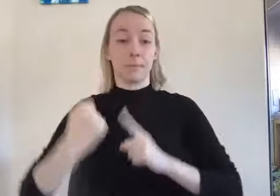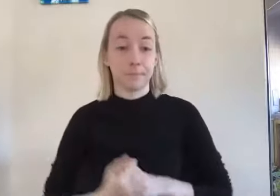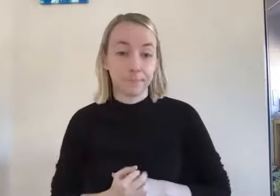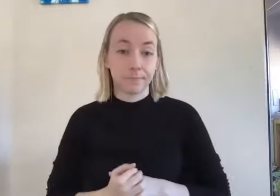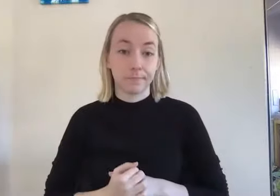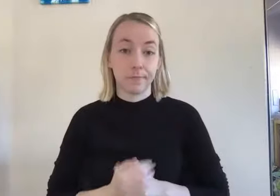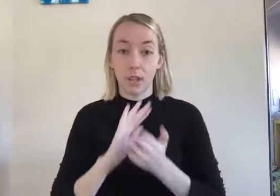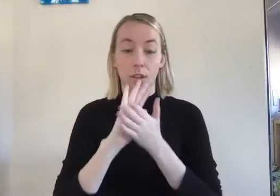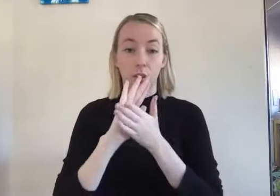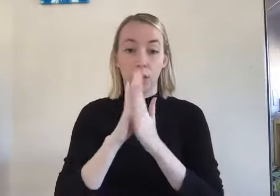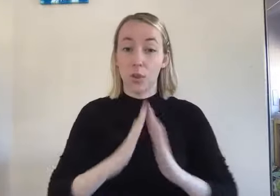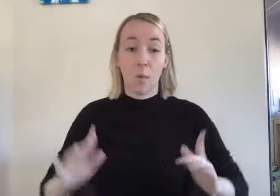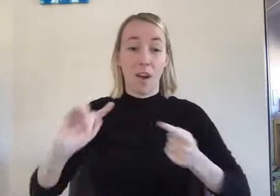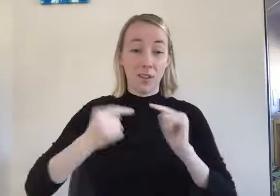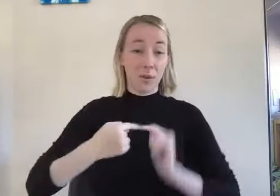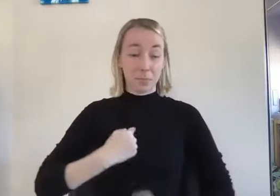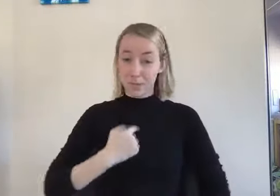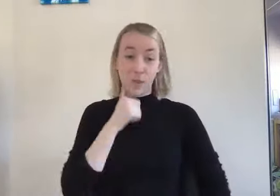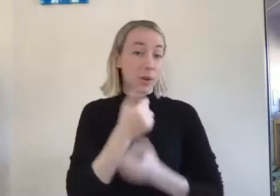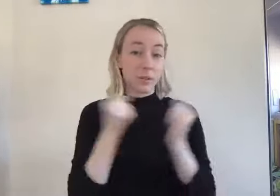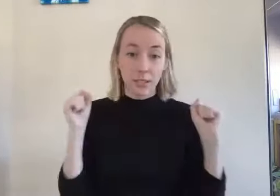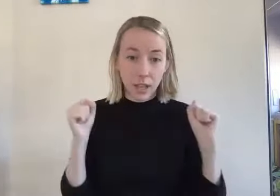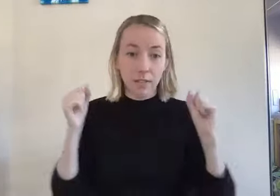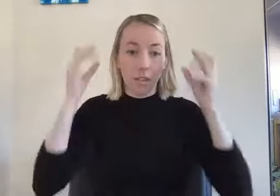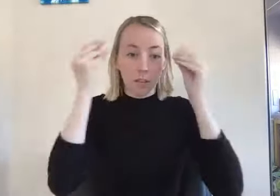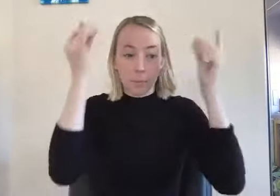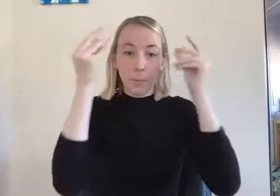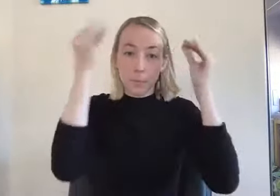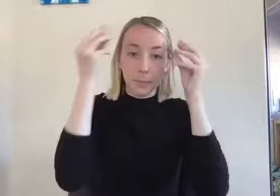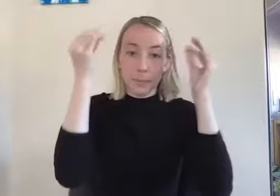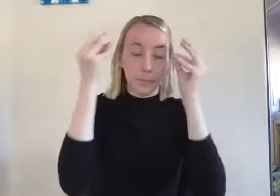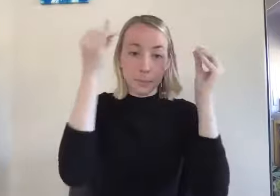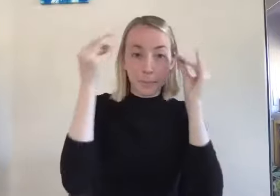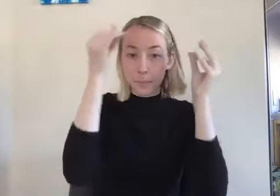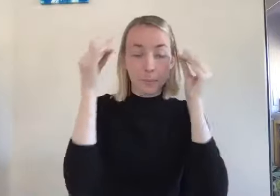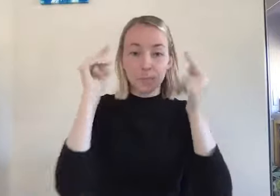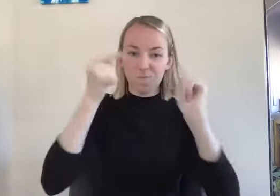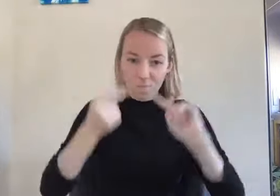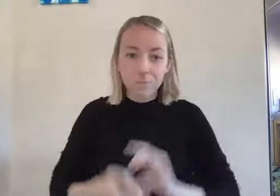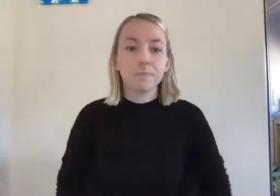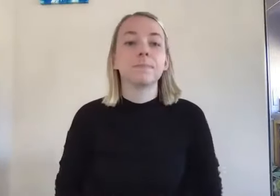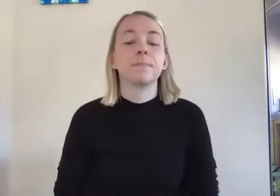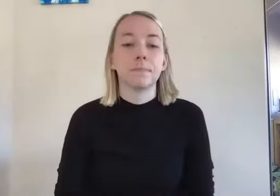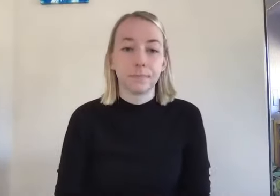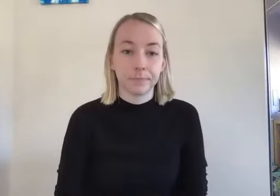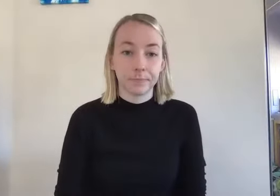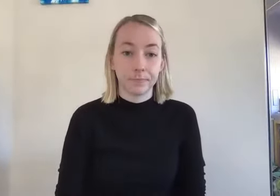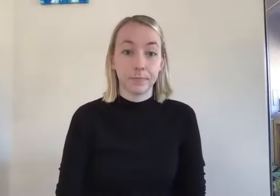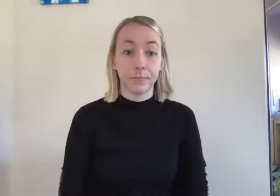came. The quiet was not a safe place for me. There was the chatter of 1,000 monkeys in there, okay? And when